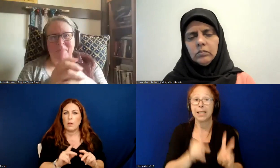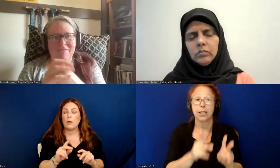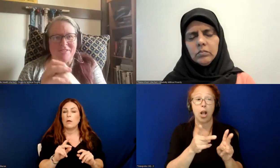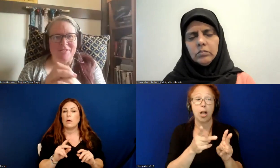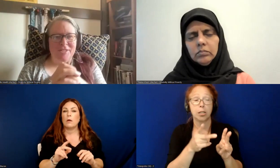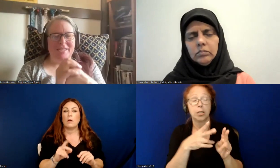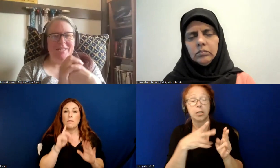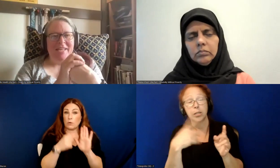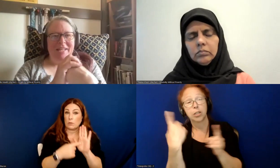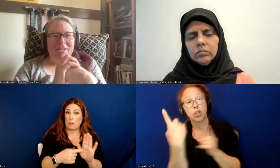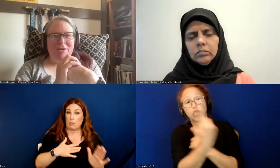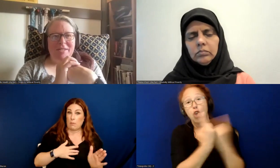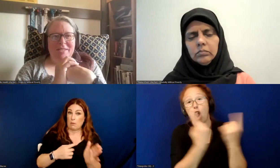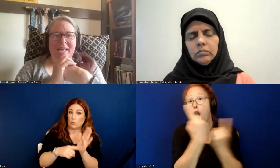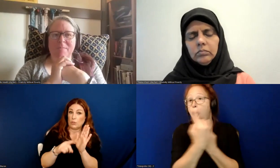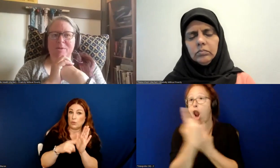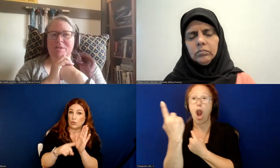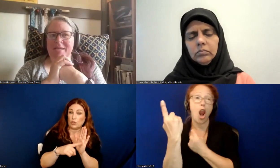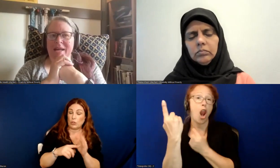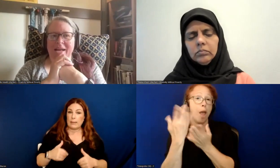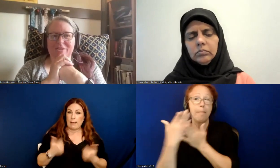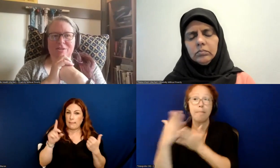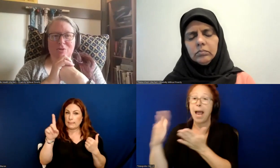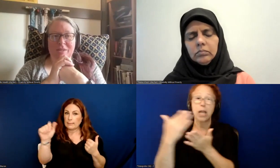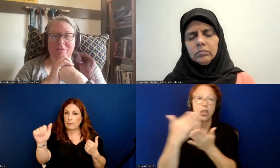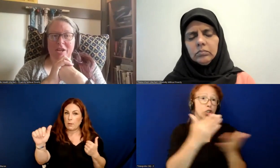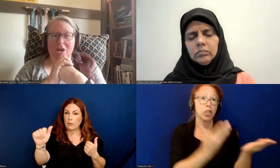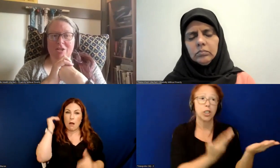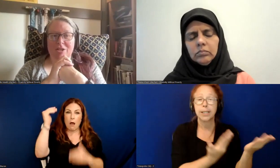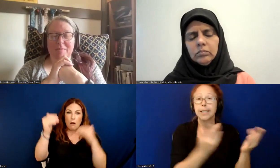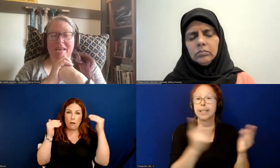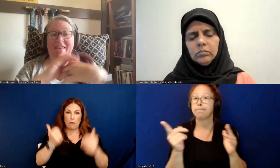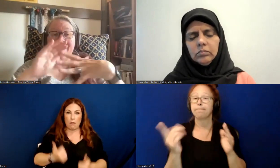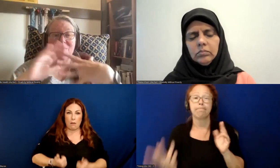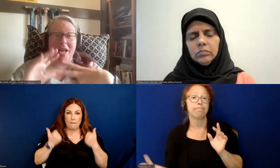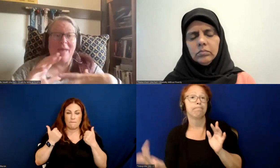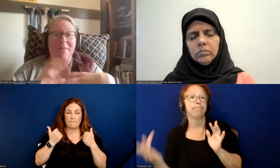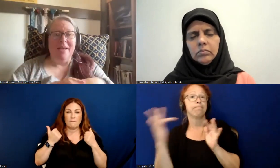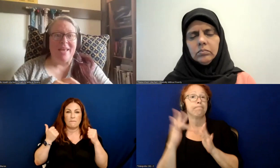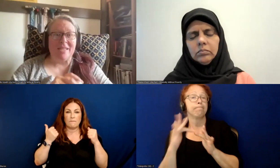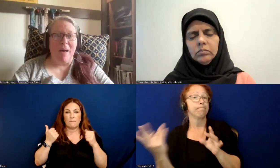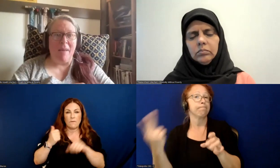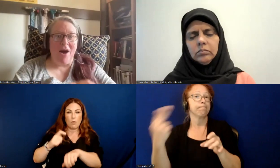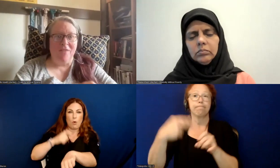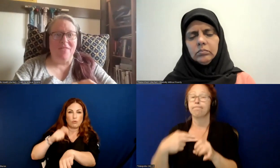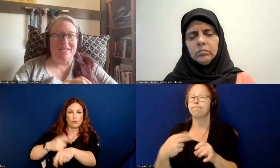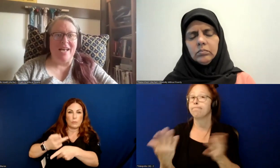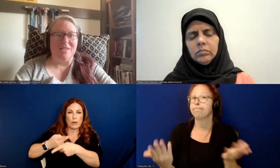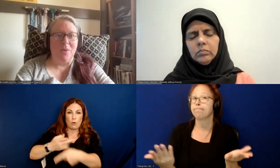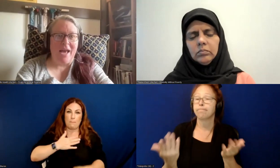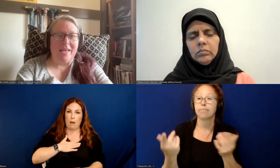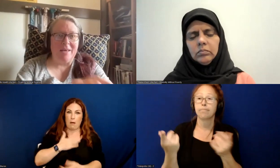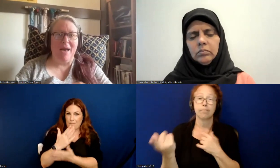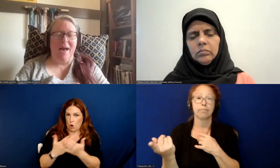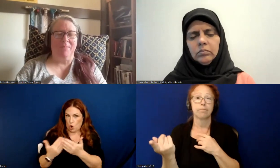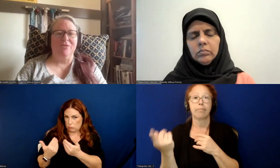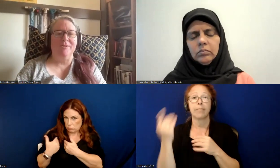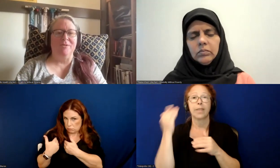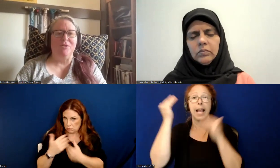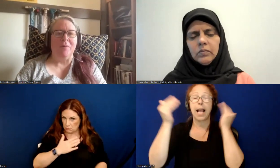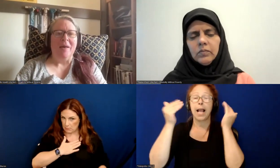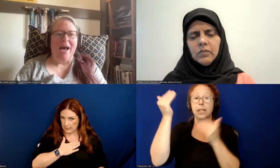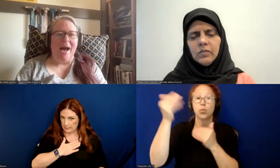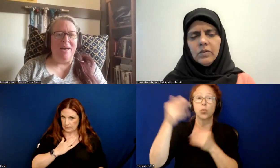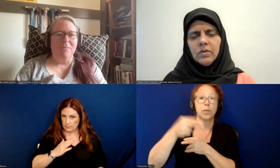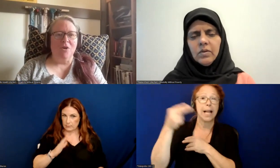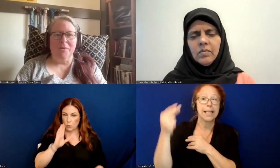I said my research is younger disabled adults who live in long-term care. That's my part of this. That's what I commit I'm going